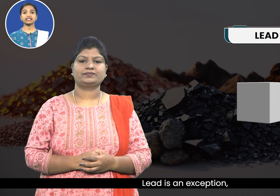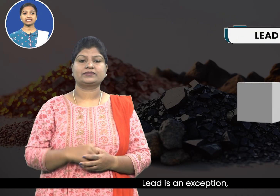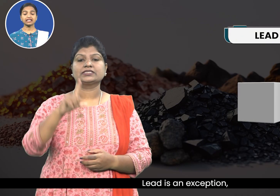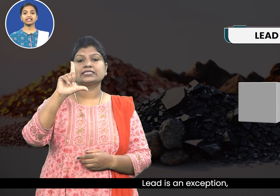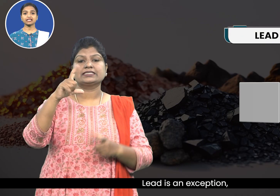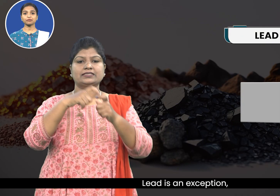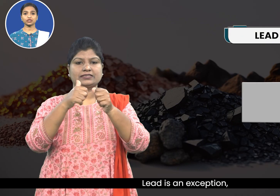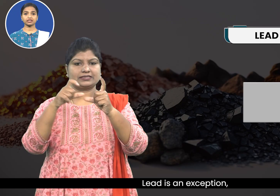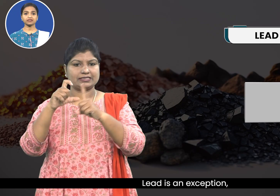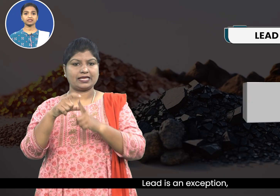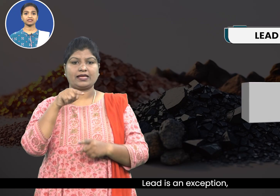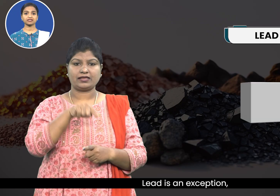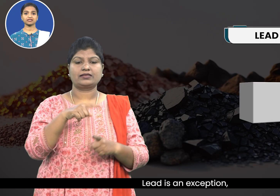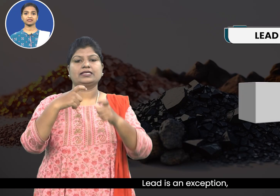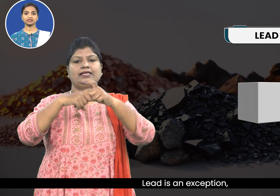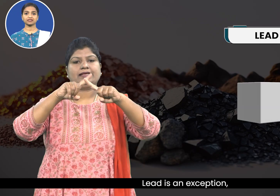Lead is an exception,